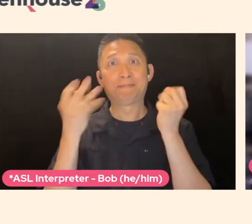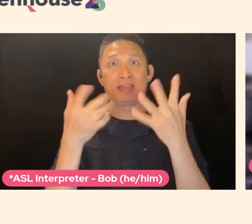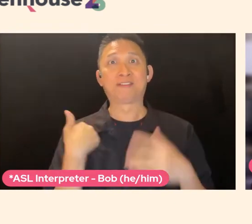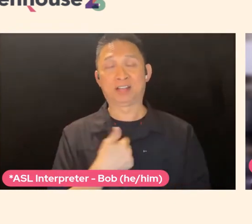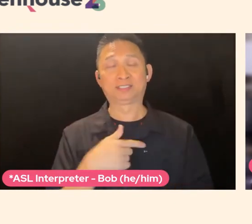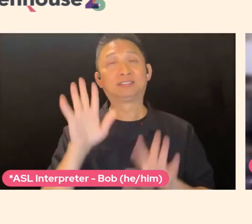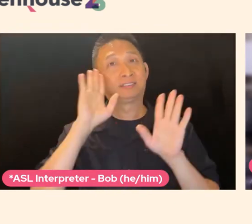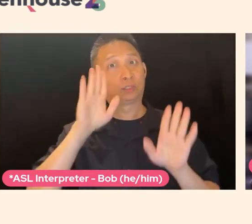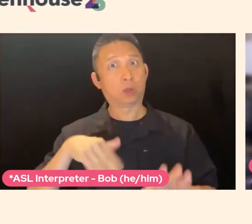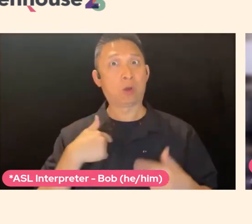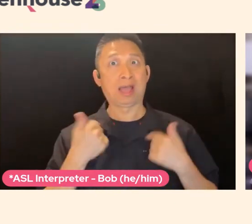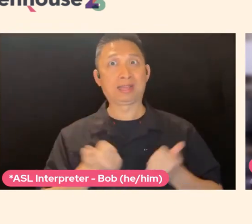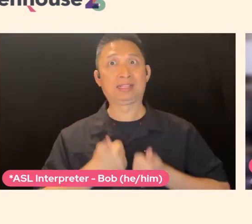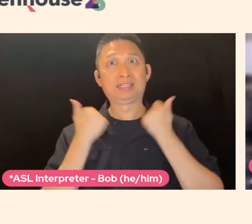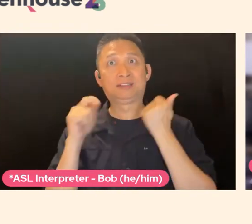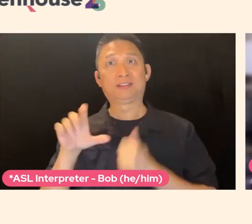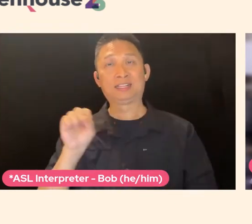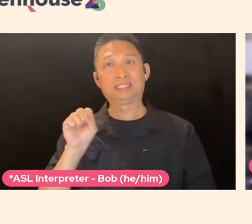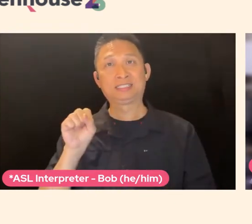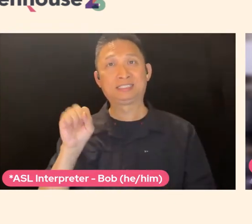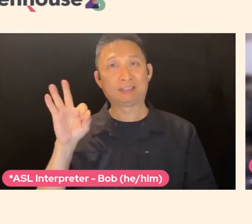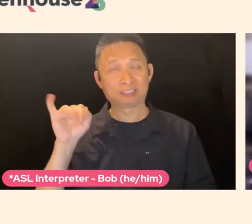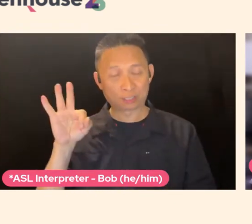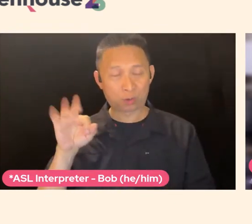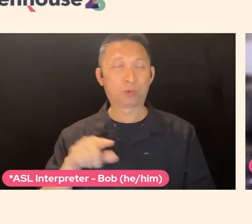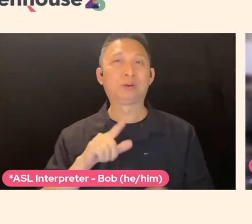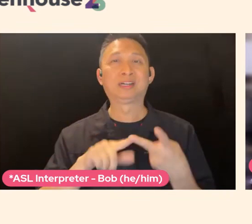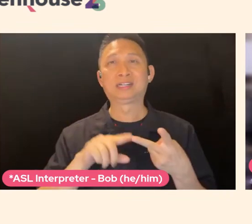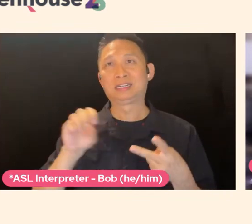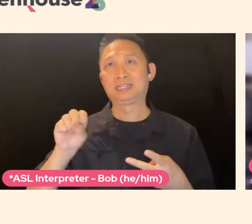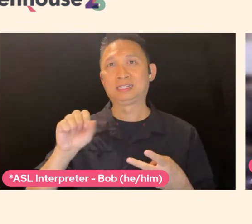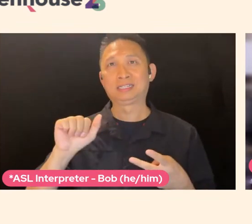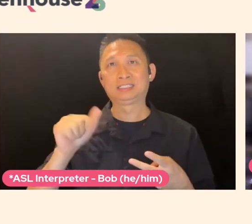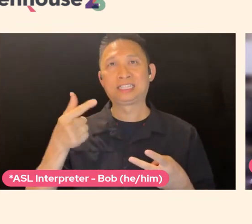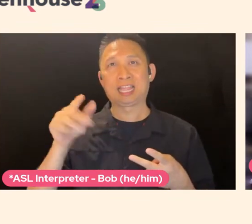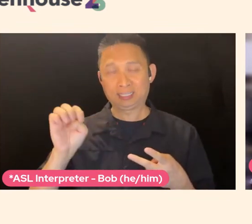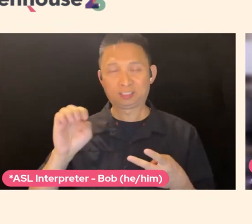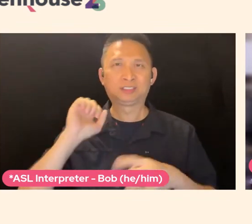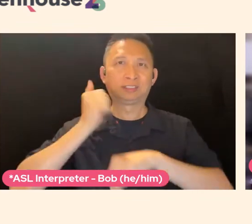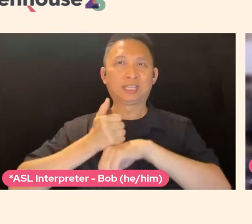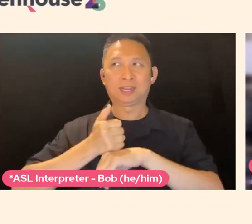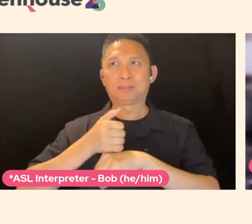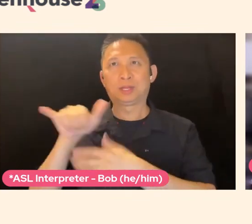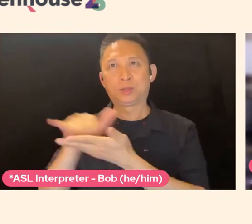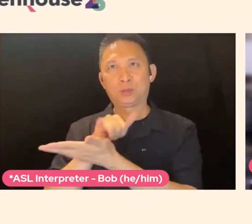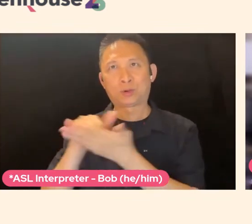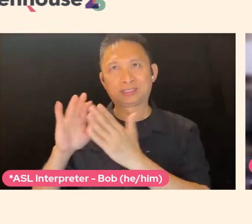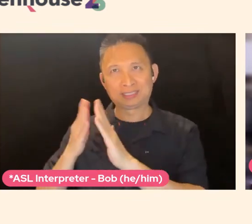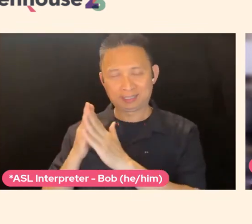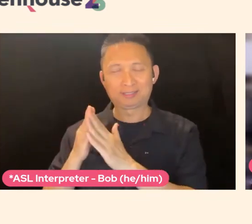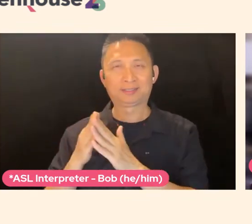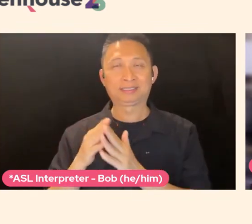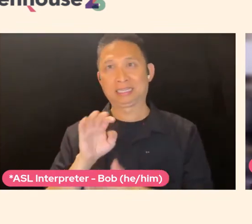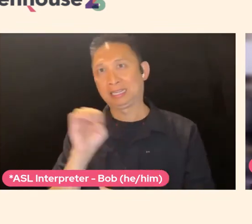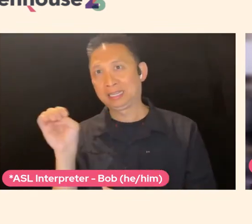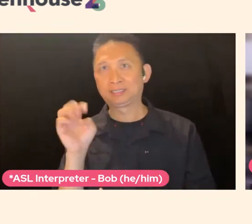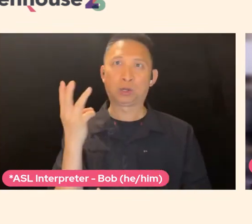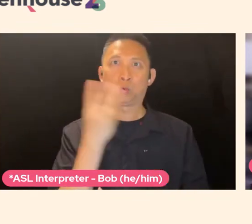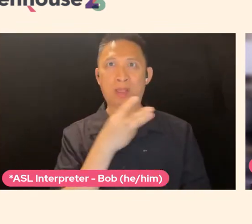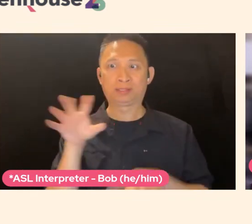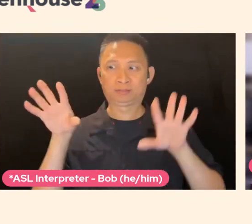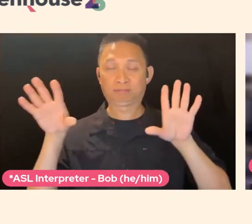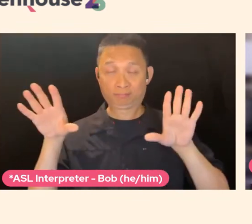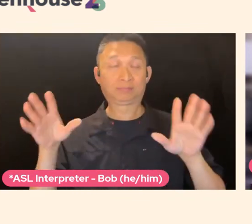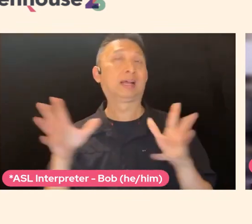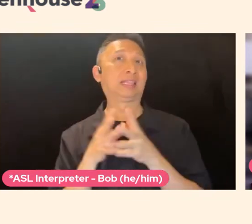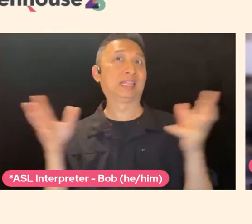Francisco. Sage is in New York City. We are coastal cities, incredibly resourced, have a lot of access and privilege.